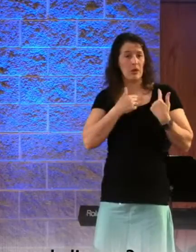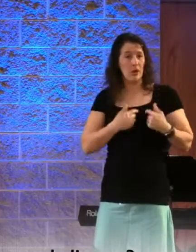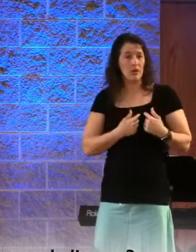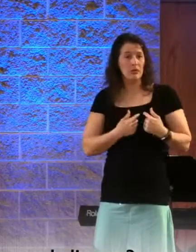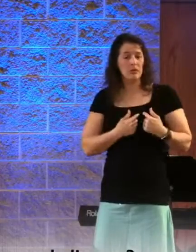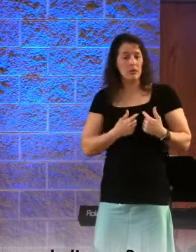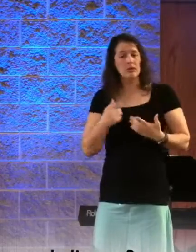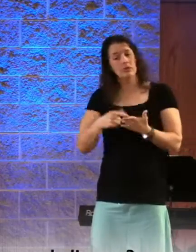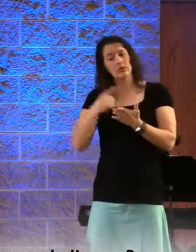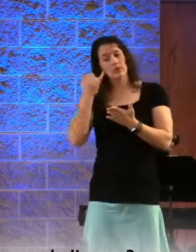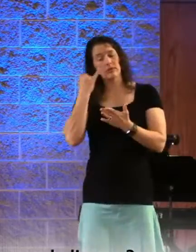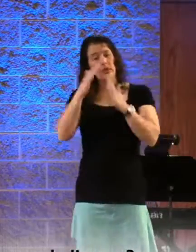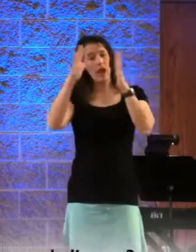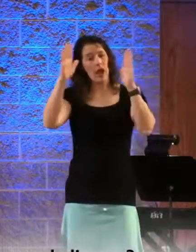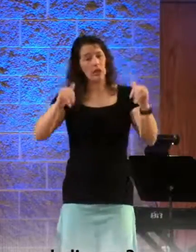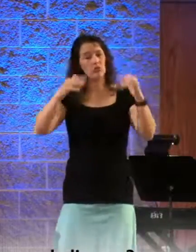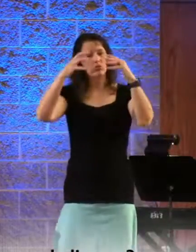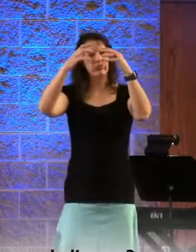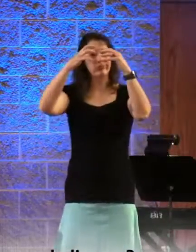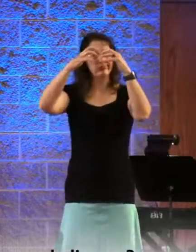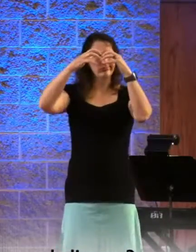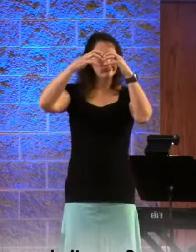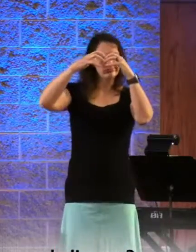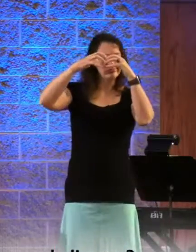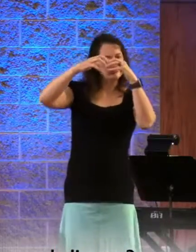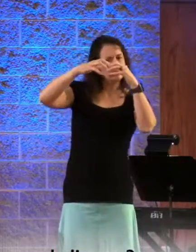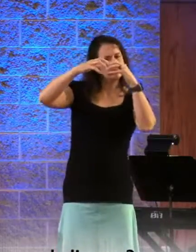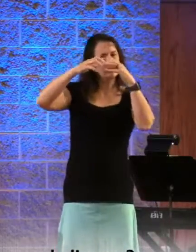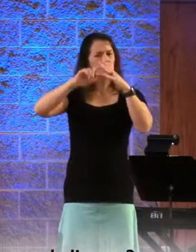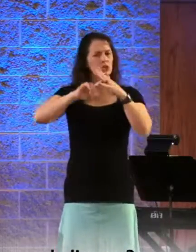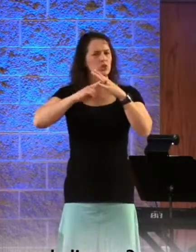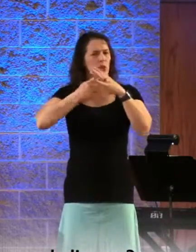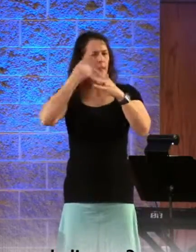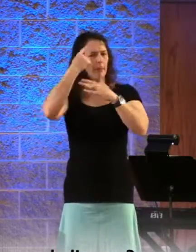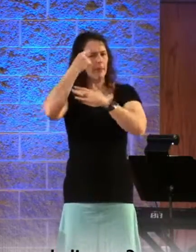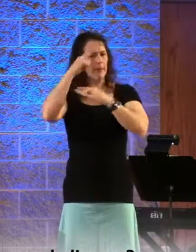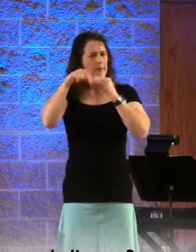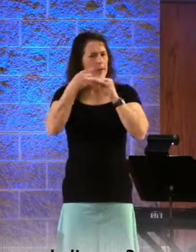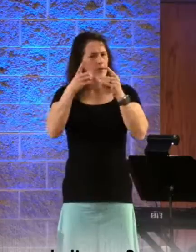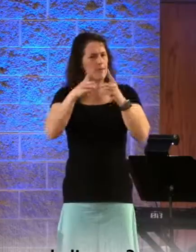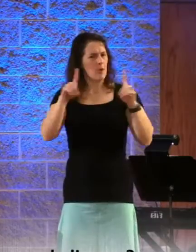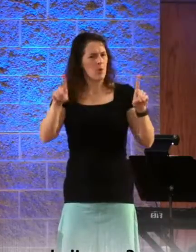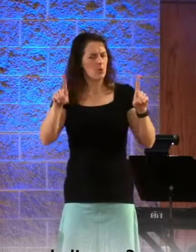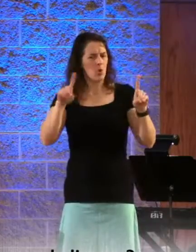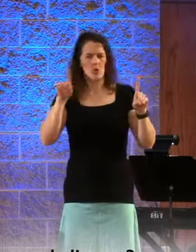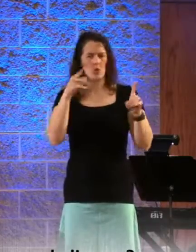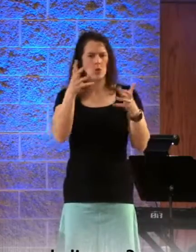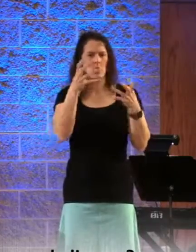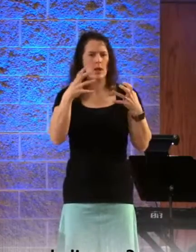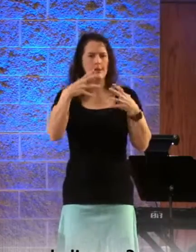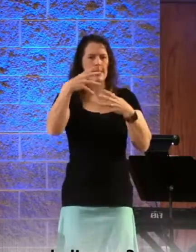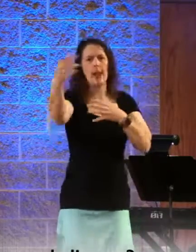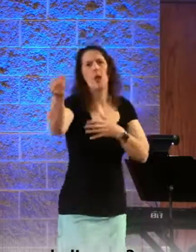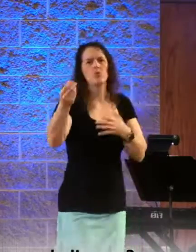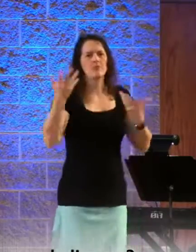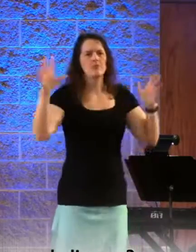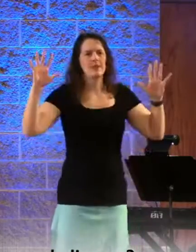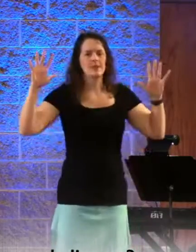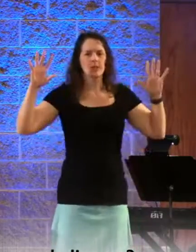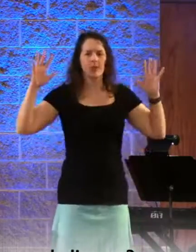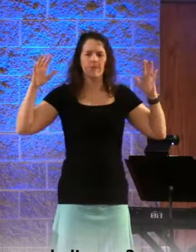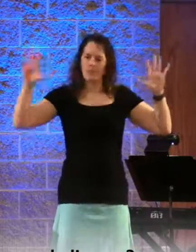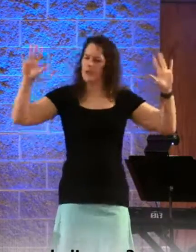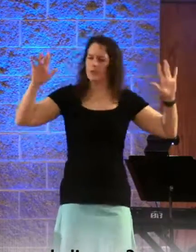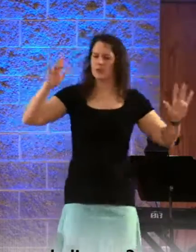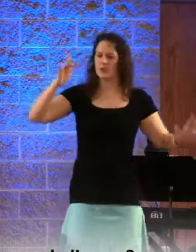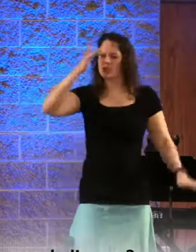is starting to fall down and we're thinking about getting a divorce, all we want to do is just get out. We're sick and tired of being in